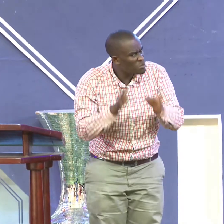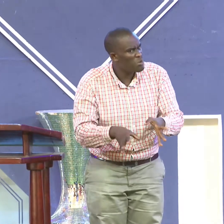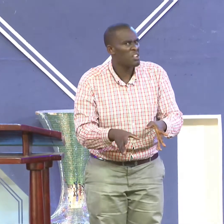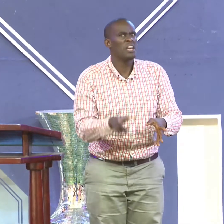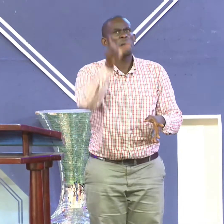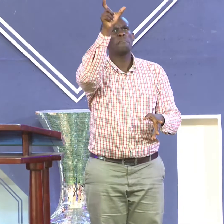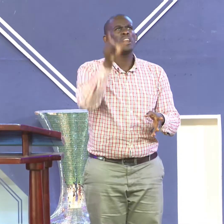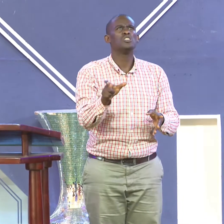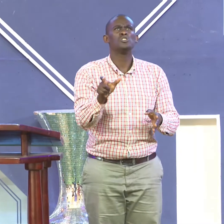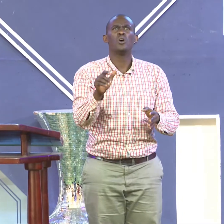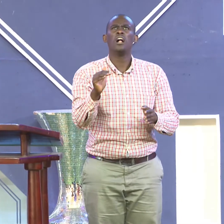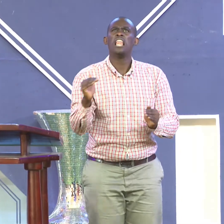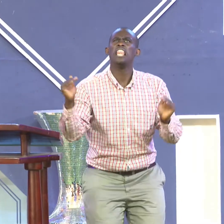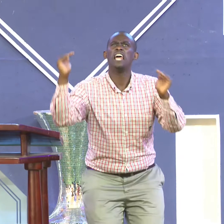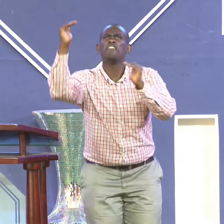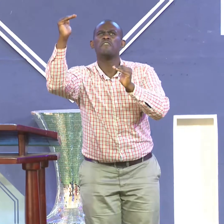the level that